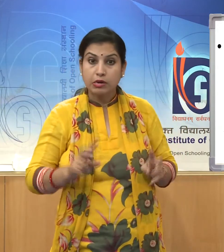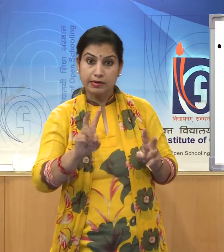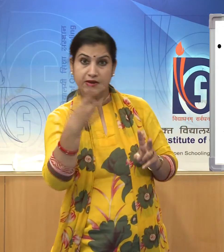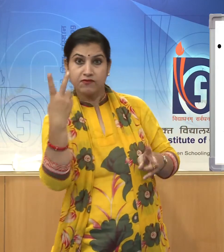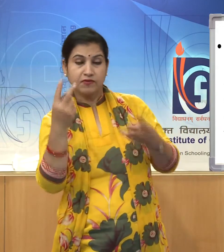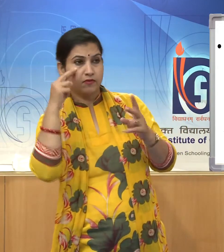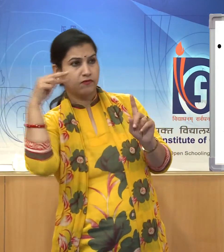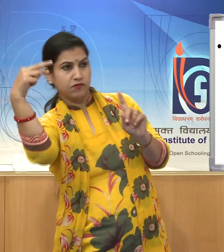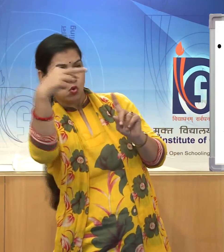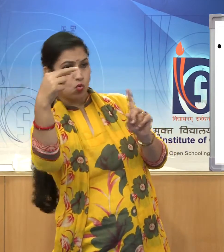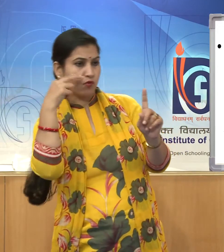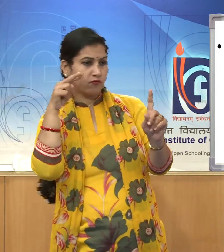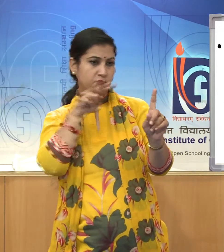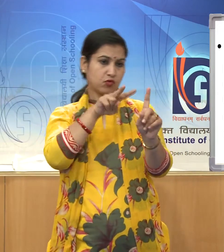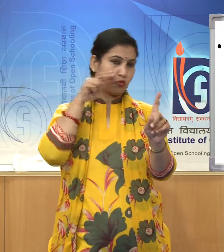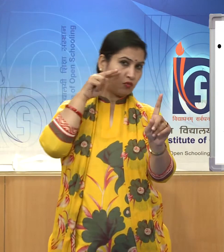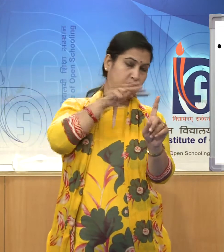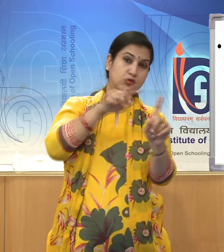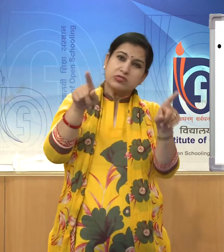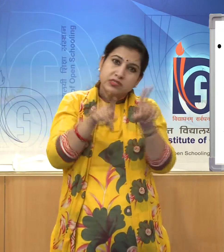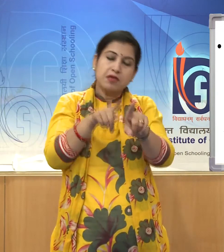different viewpoints at the same time.